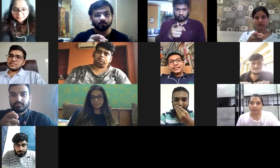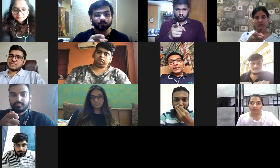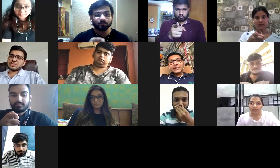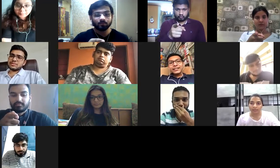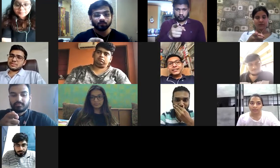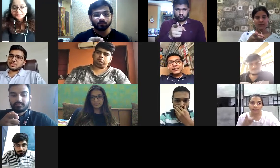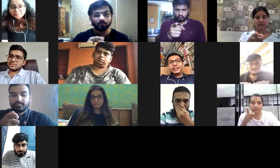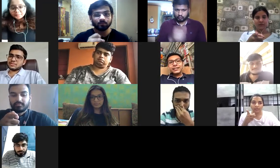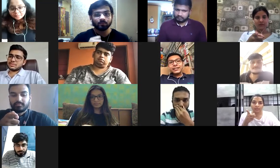Right.